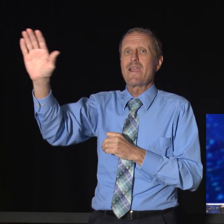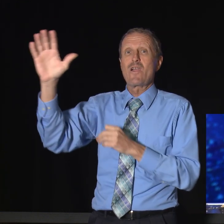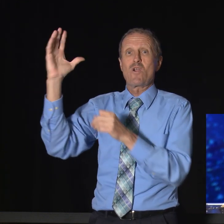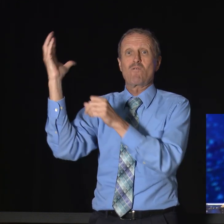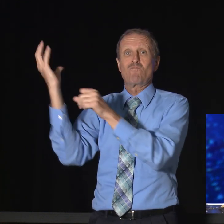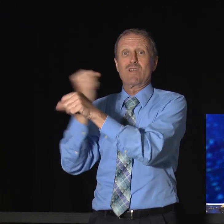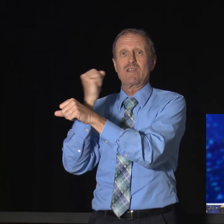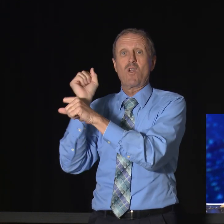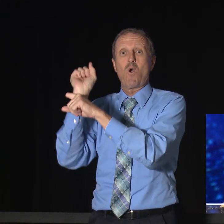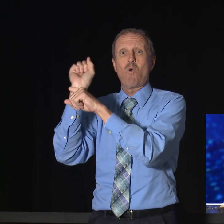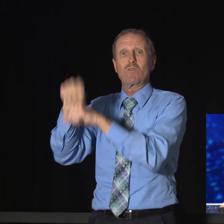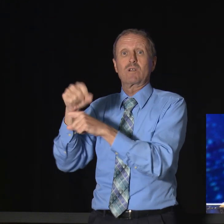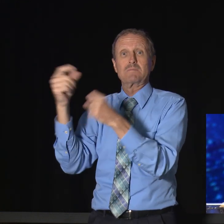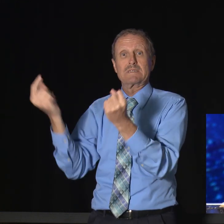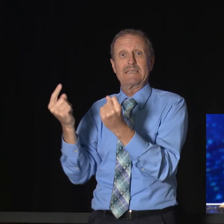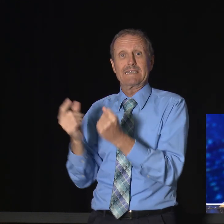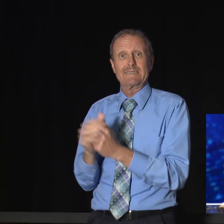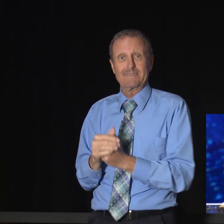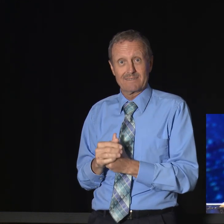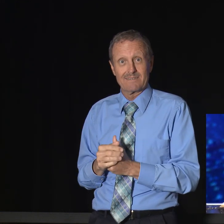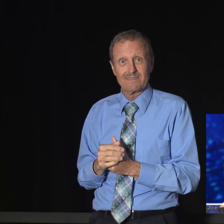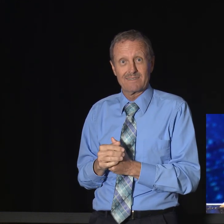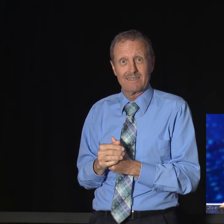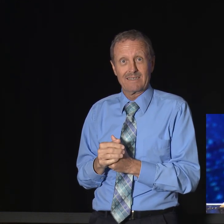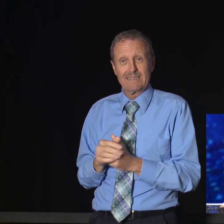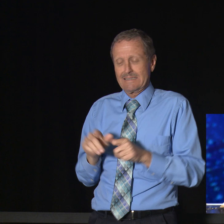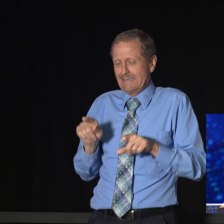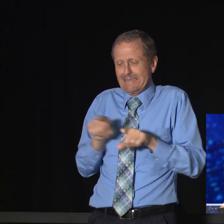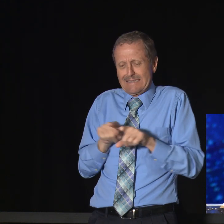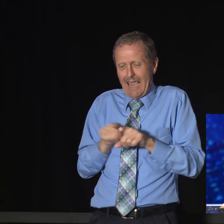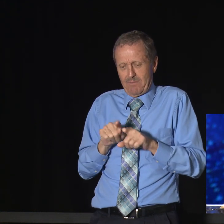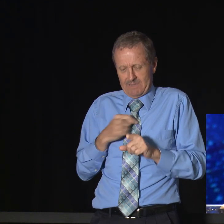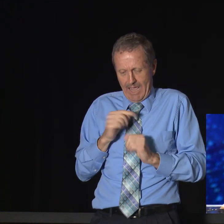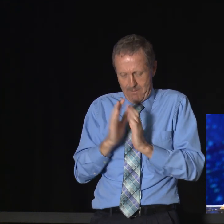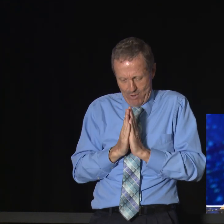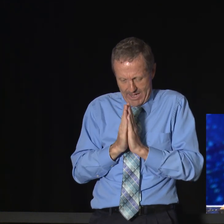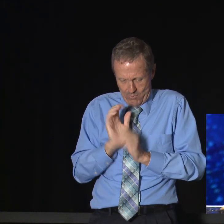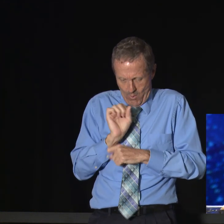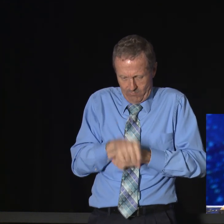victory as passionately as I have prayed for my own?